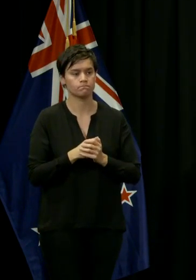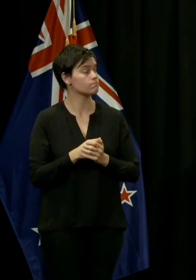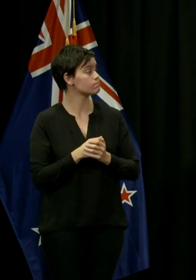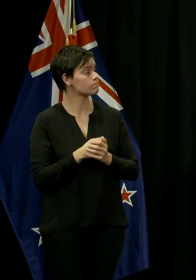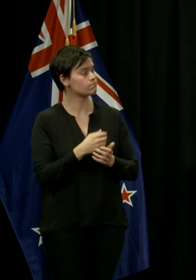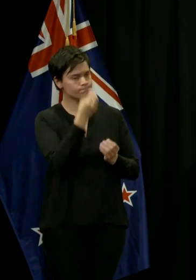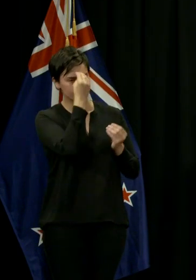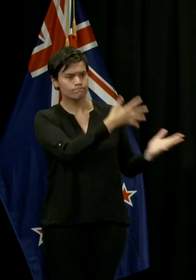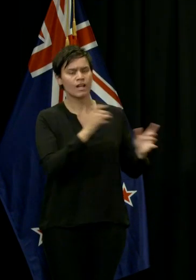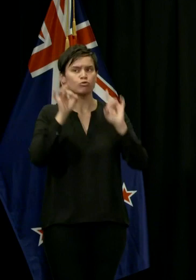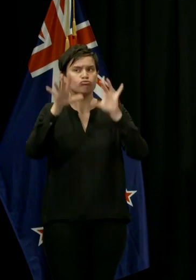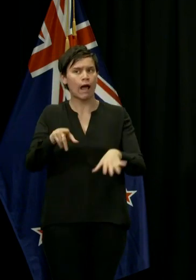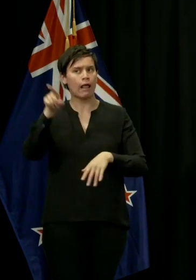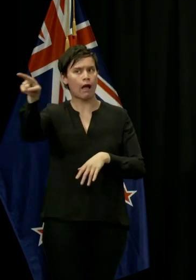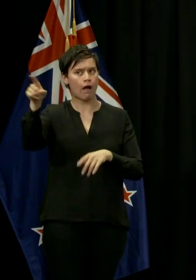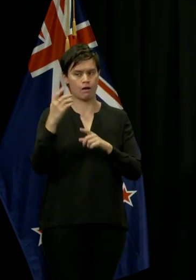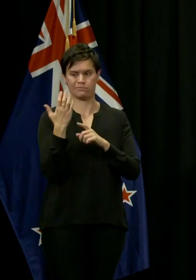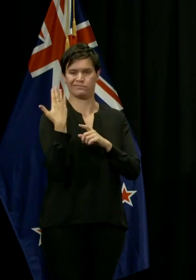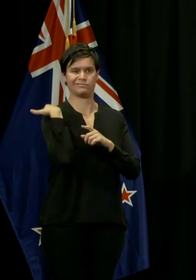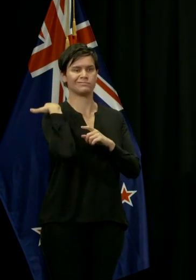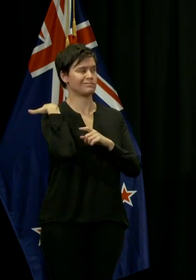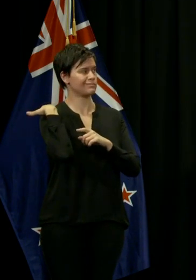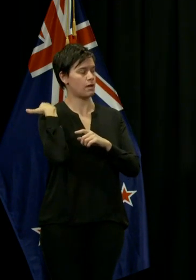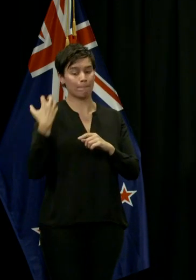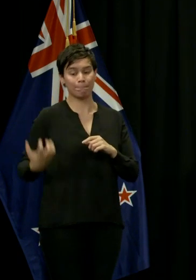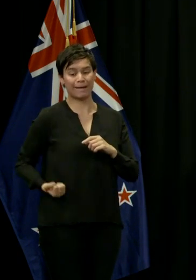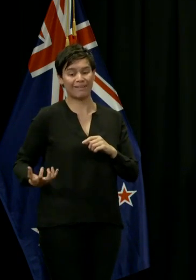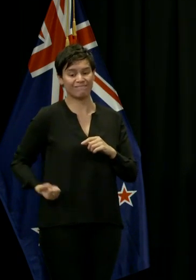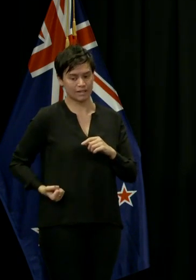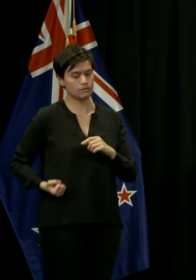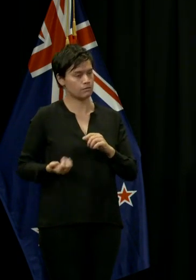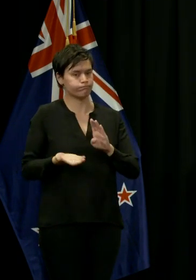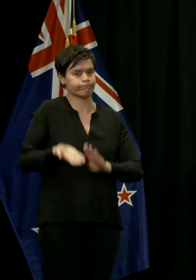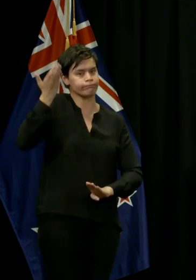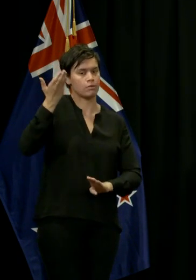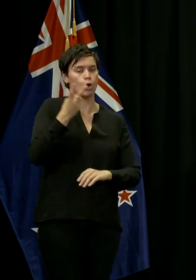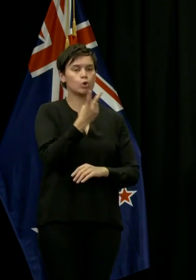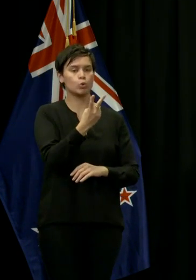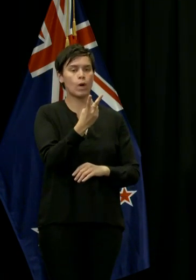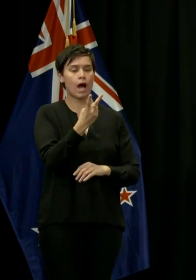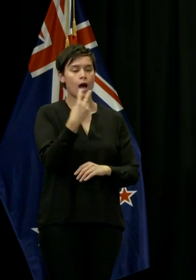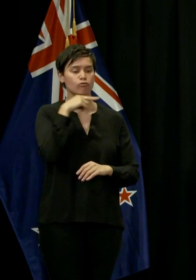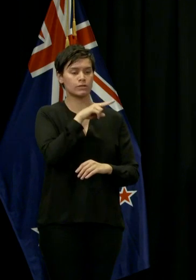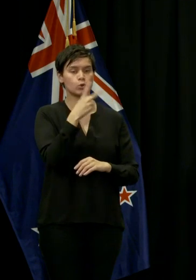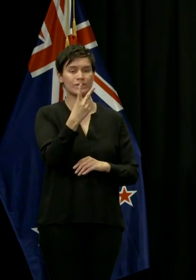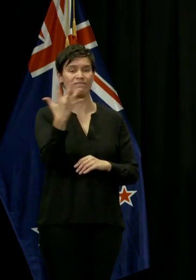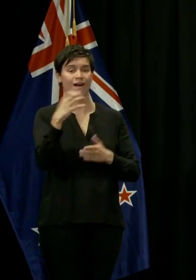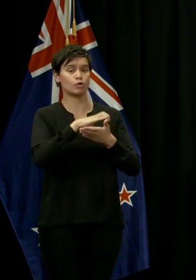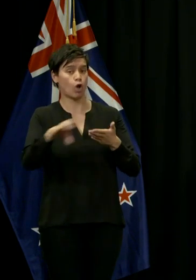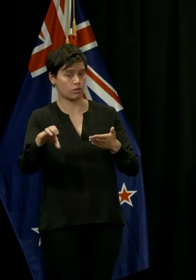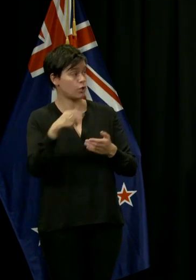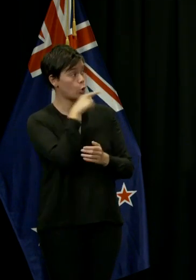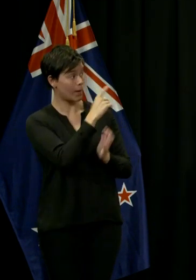raise benefits over a 6-month period by $225. Did you consider that? And